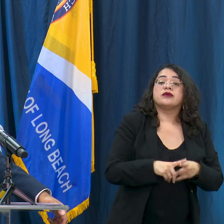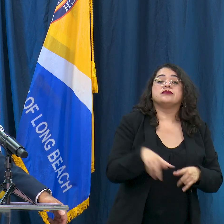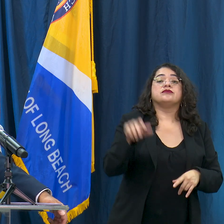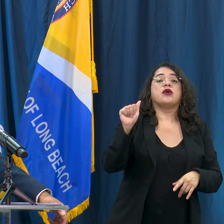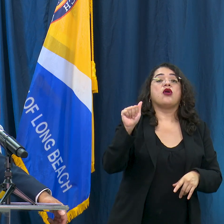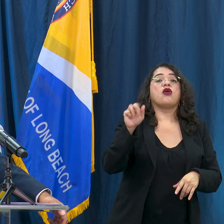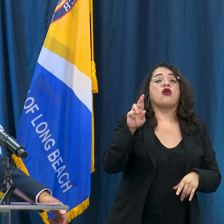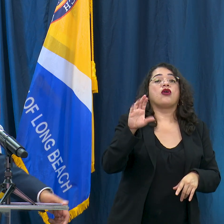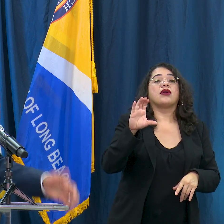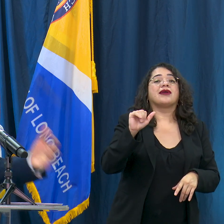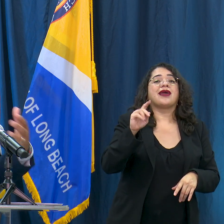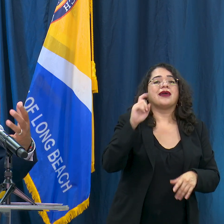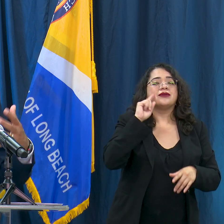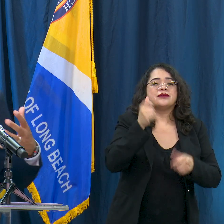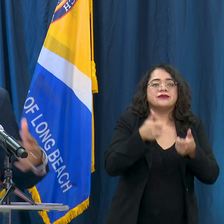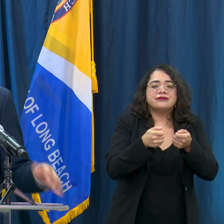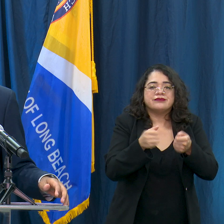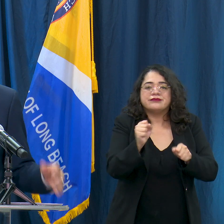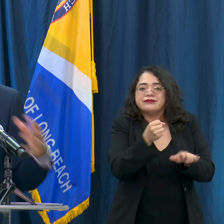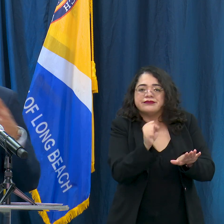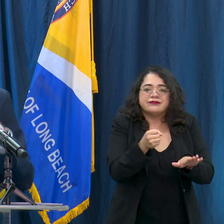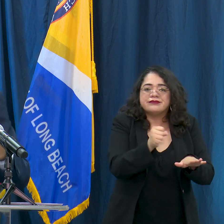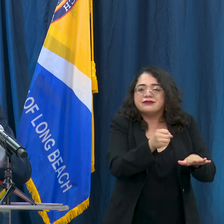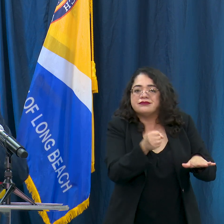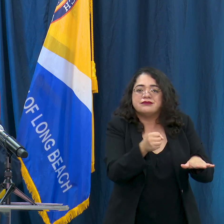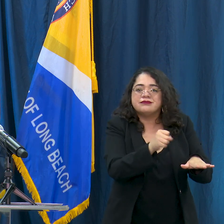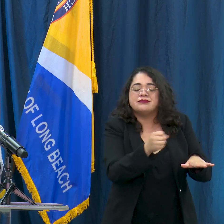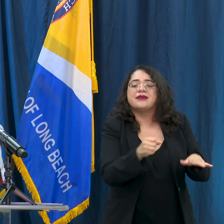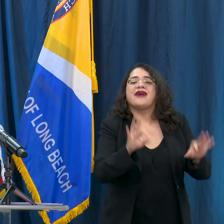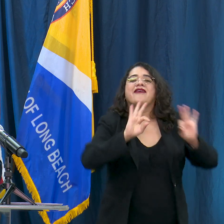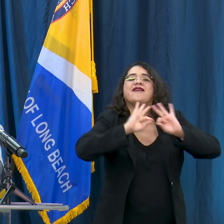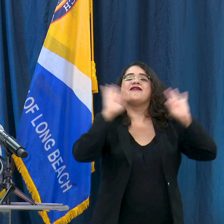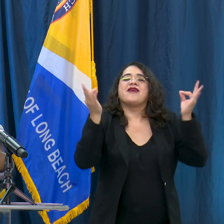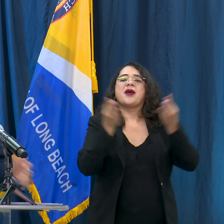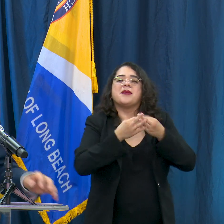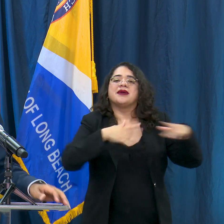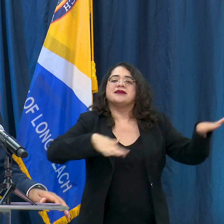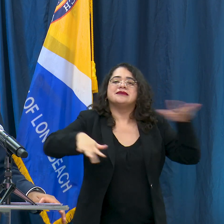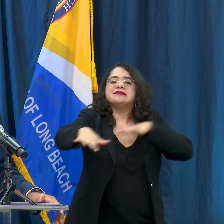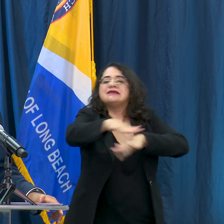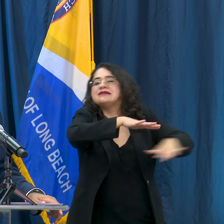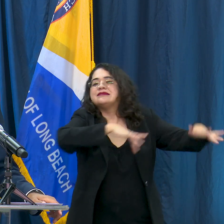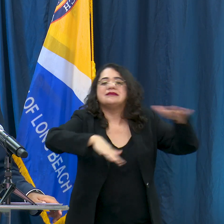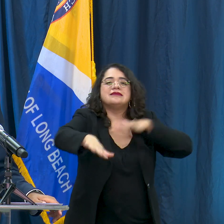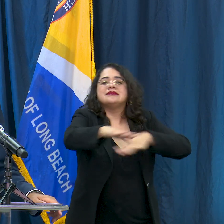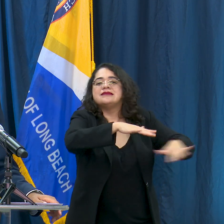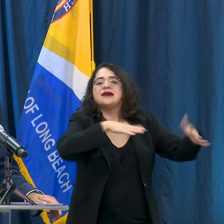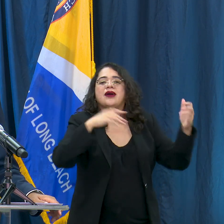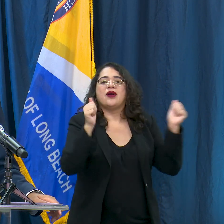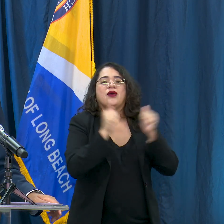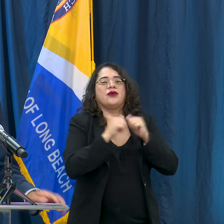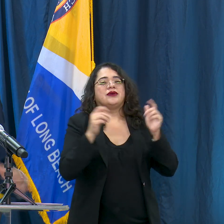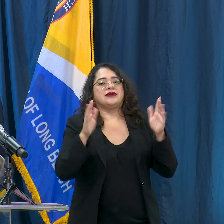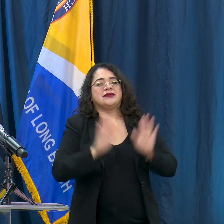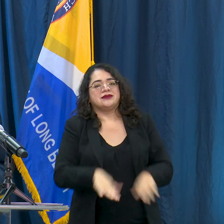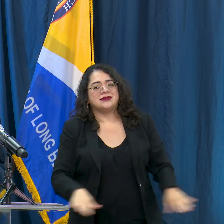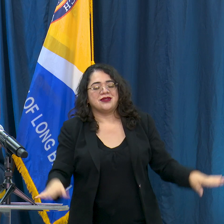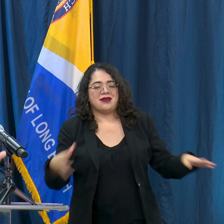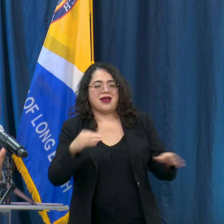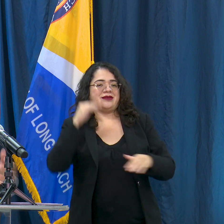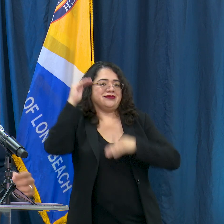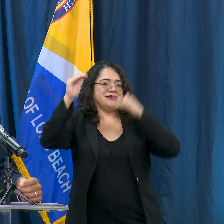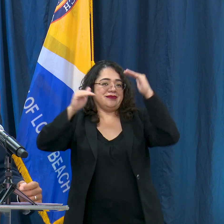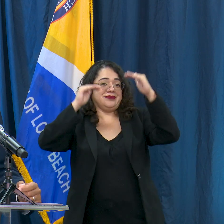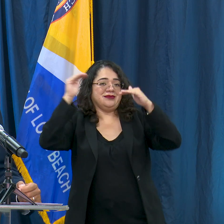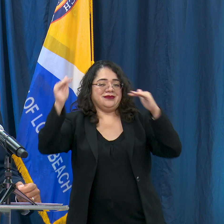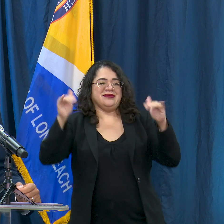arcades, and other types of kind of family entertainment locations where there's a lot of interaction between guests. And so those will not